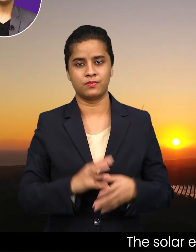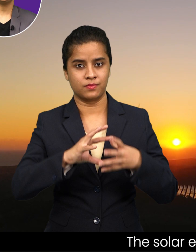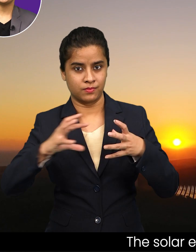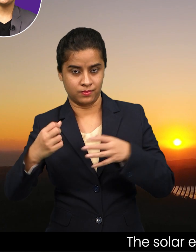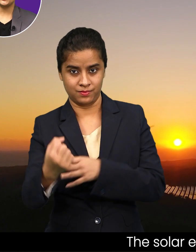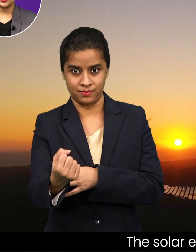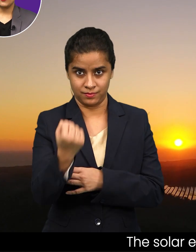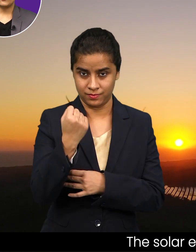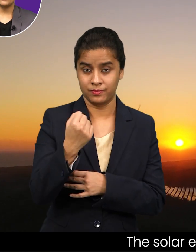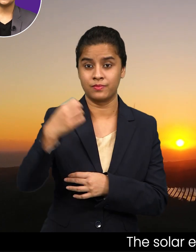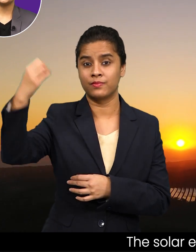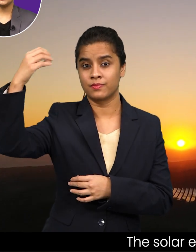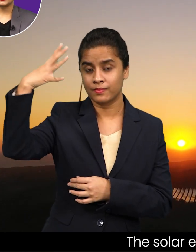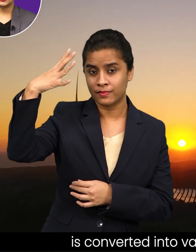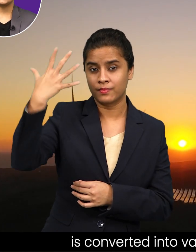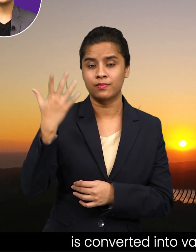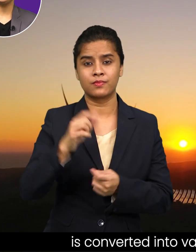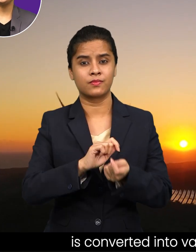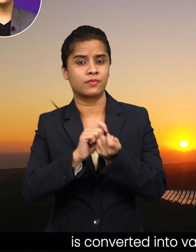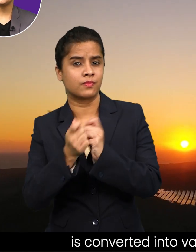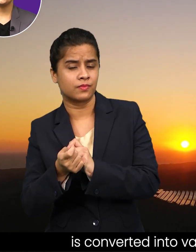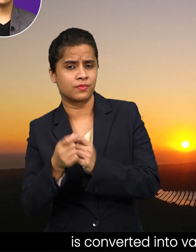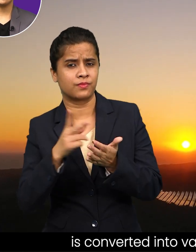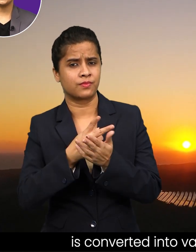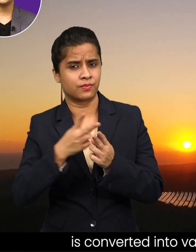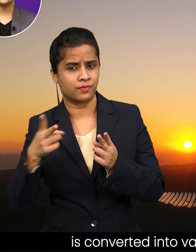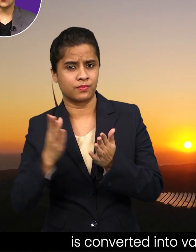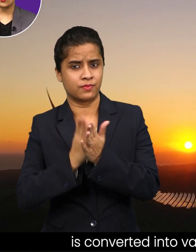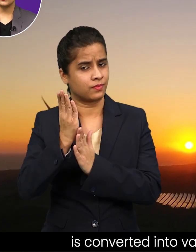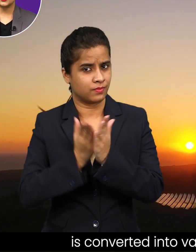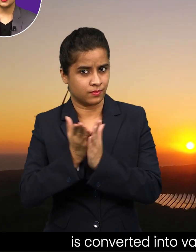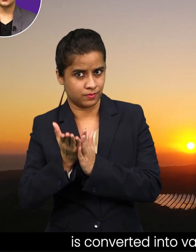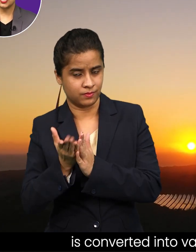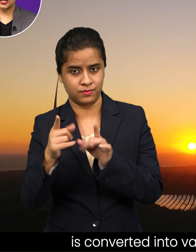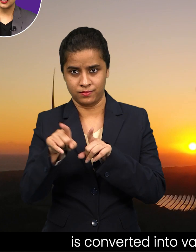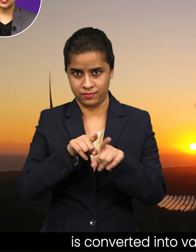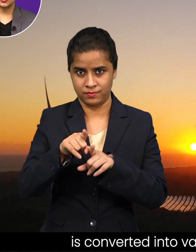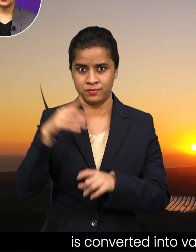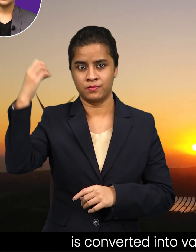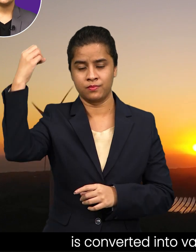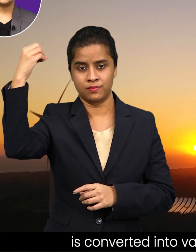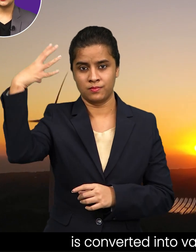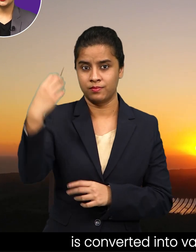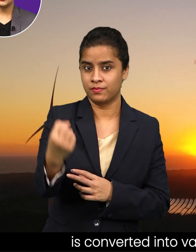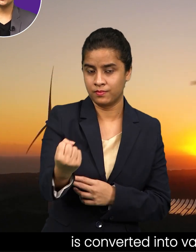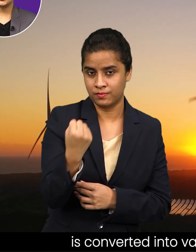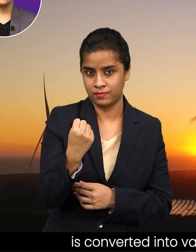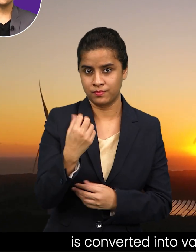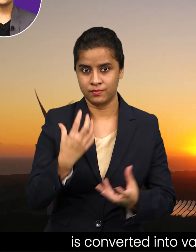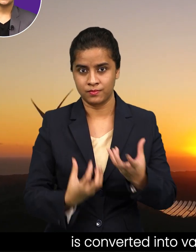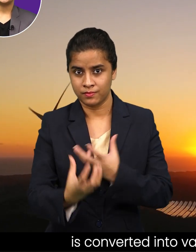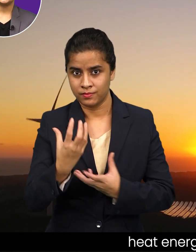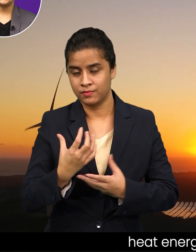The solar energy from the sun is converted into various forms like light